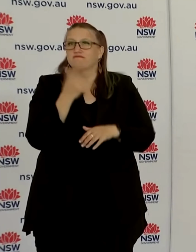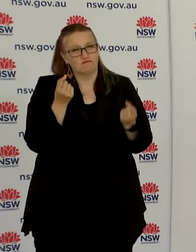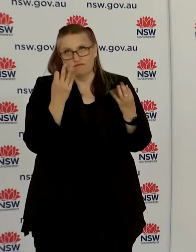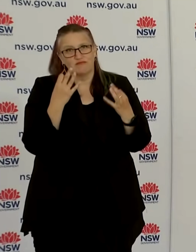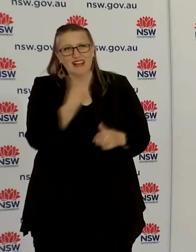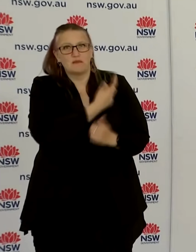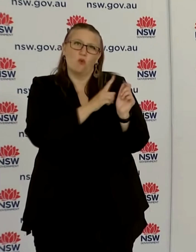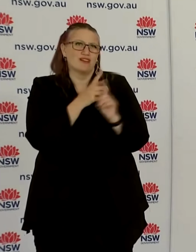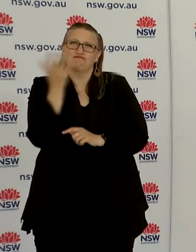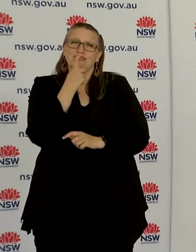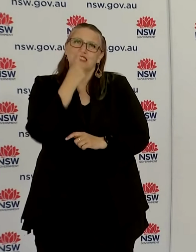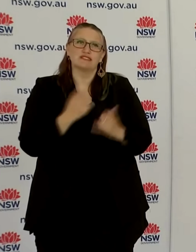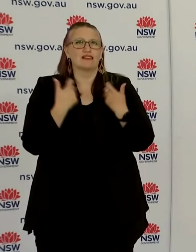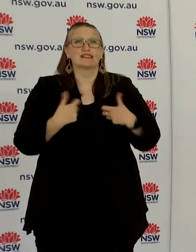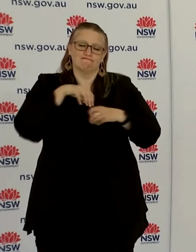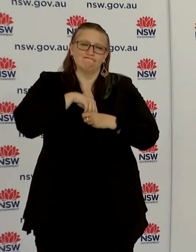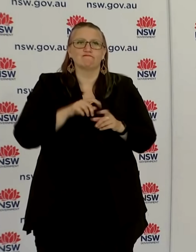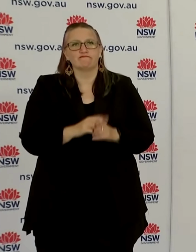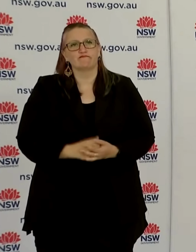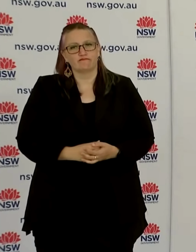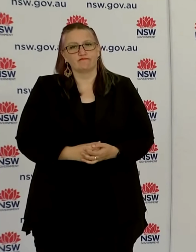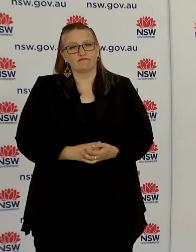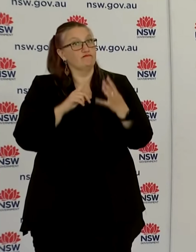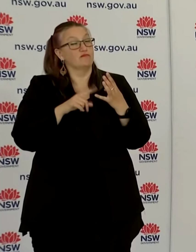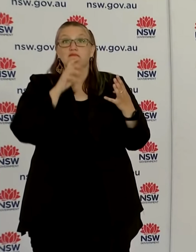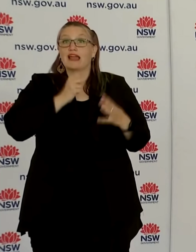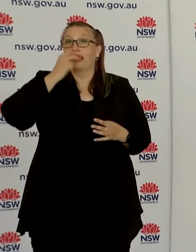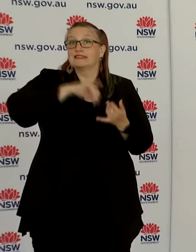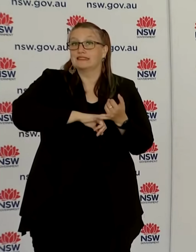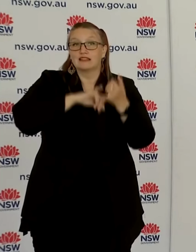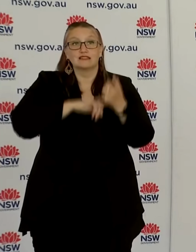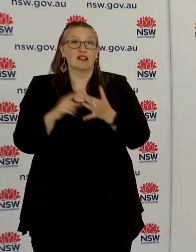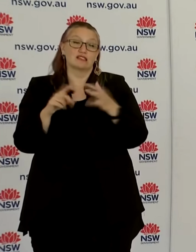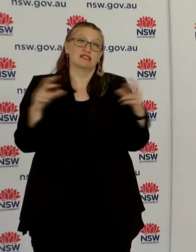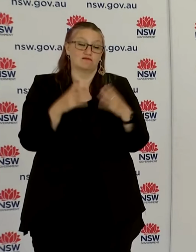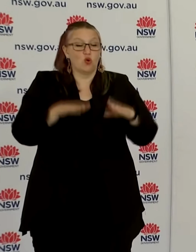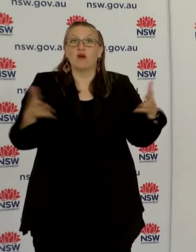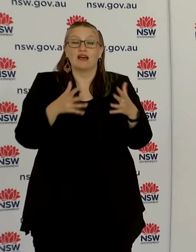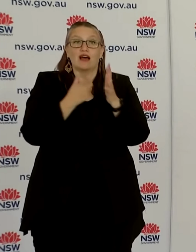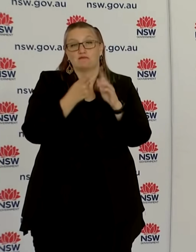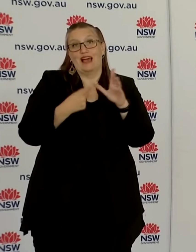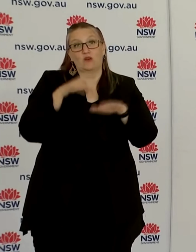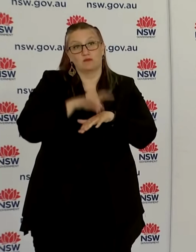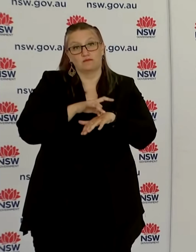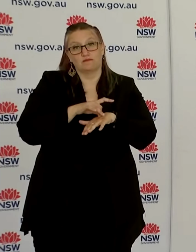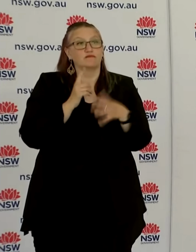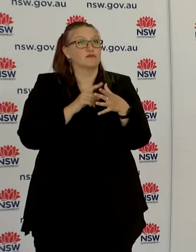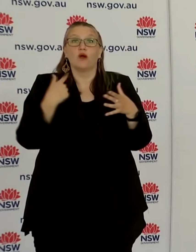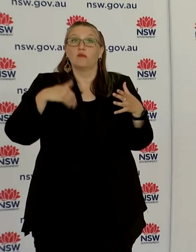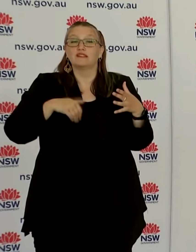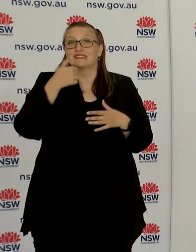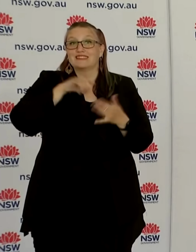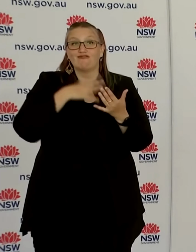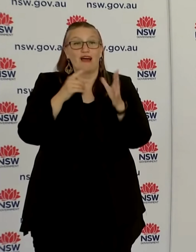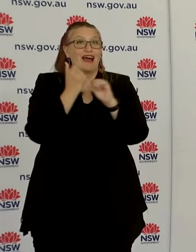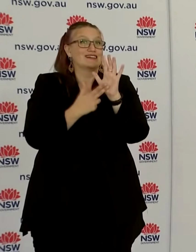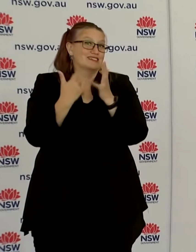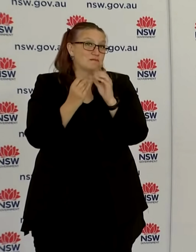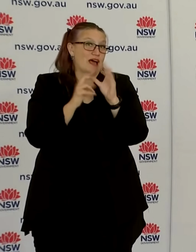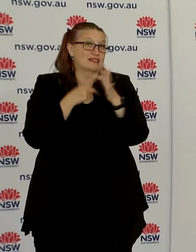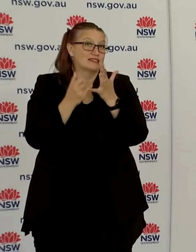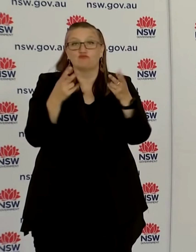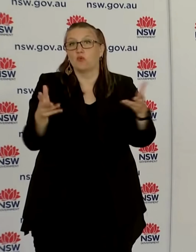serious underlying health conditions. We are also reporting the death of a man in his 80s from southeastern Sydney who died at Prince of Wales. A woman in her 60s from northwestern Sydney, Agnes Banks, who died at